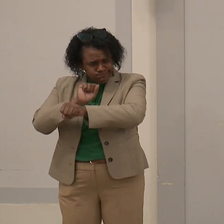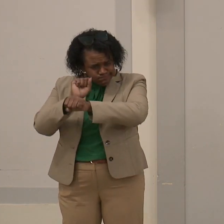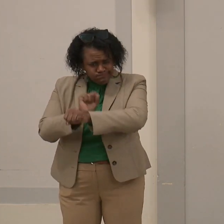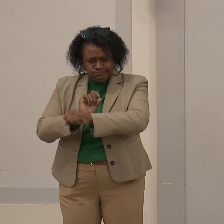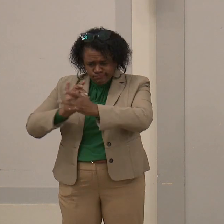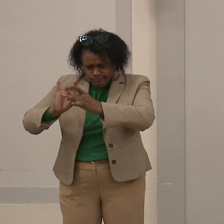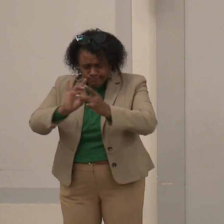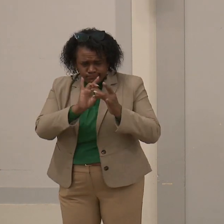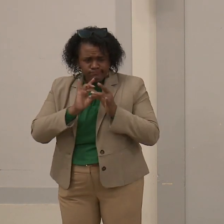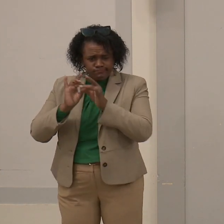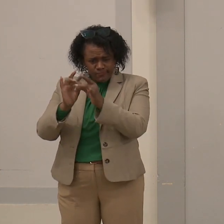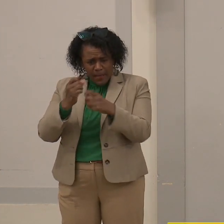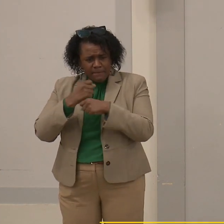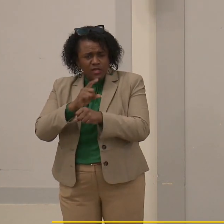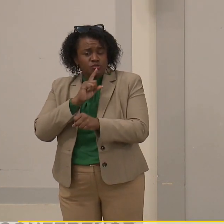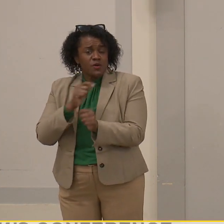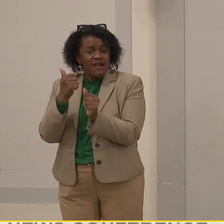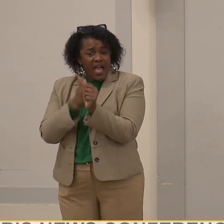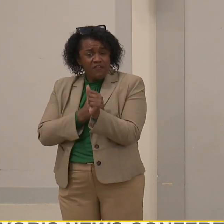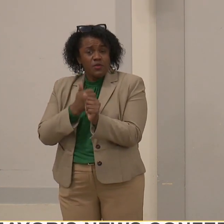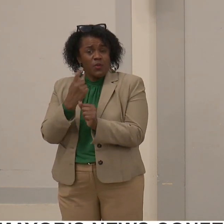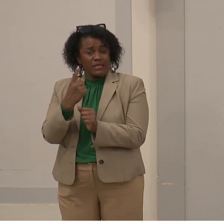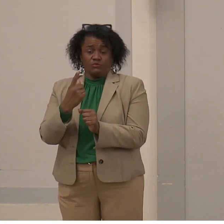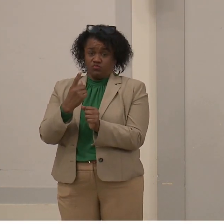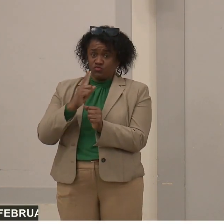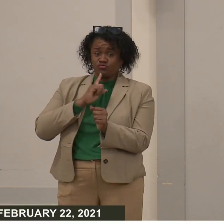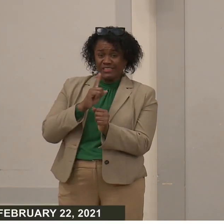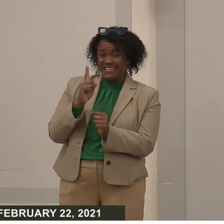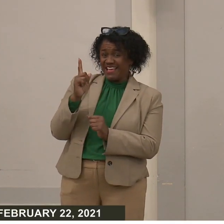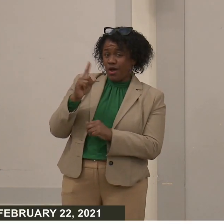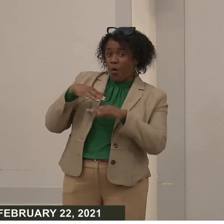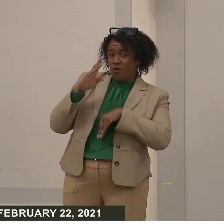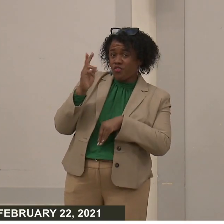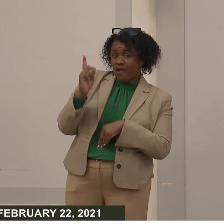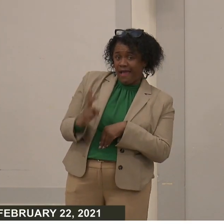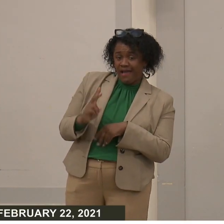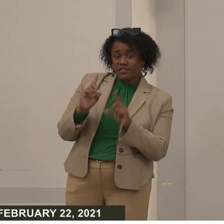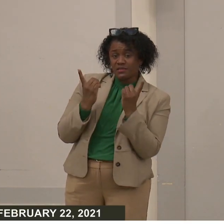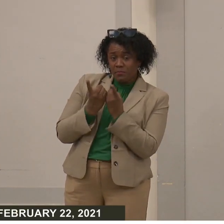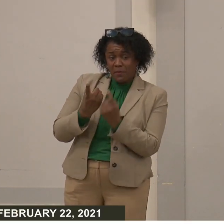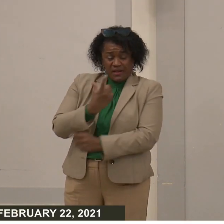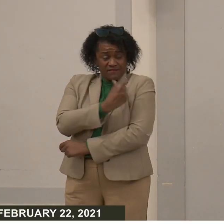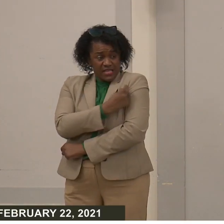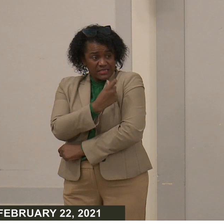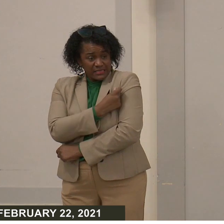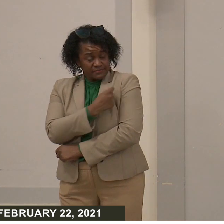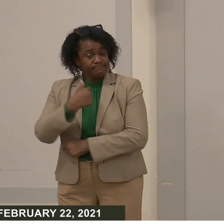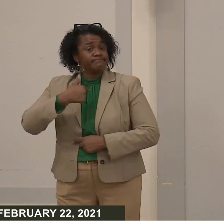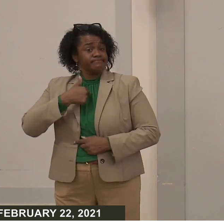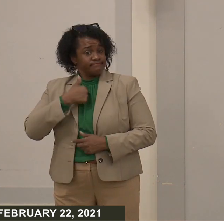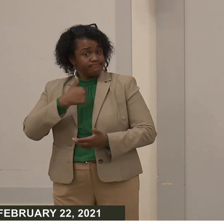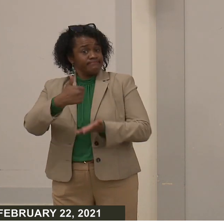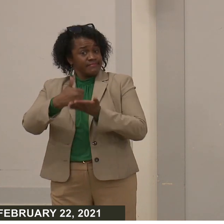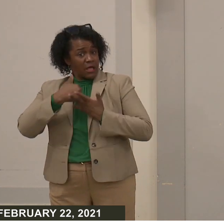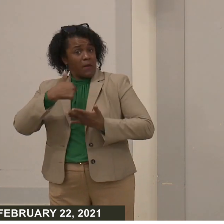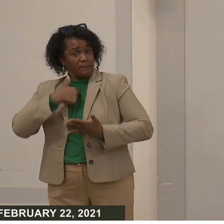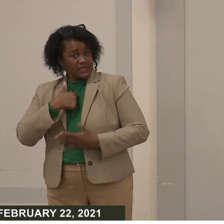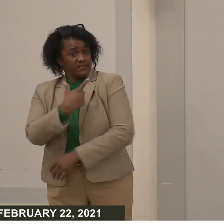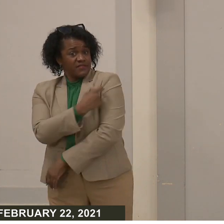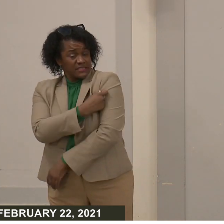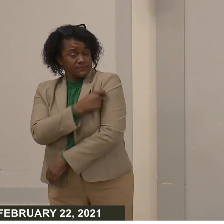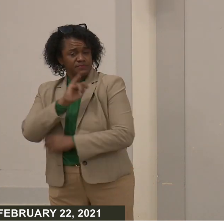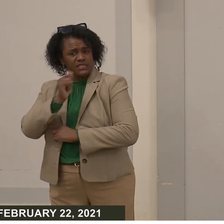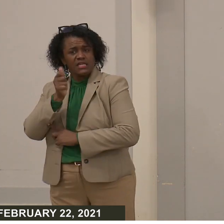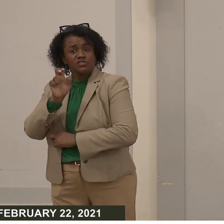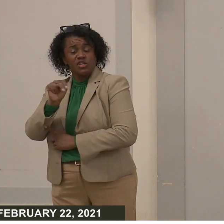the vaccination of almost half of the department so far. They also assisted me in getting my vaccine. In January,